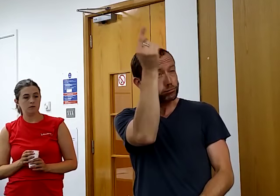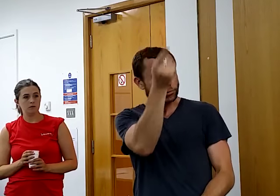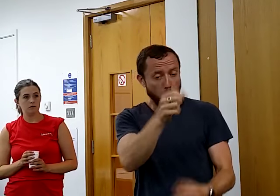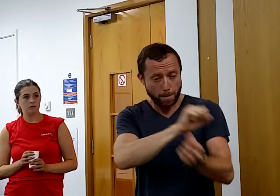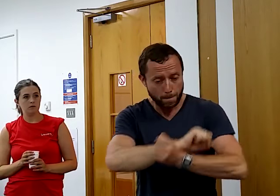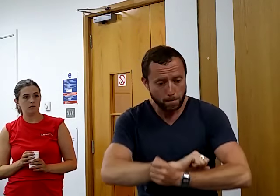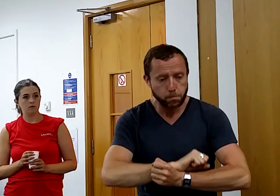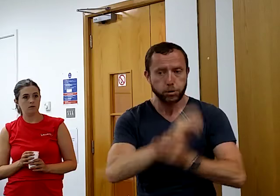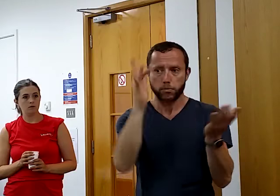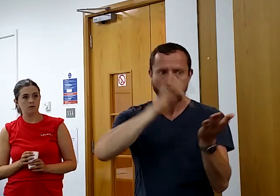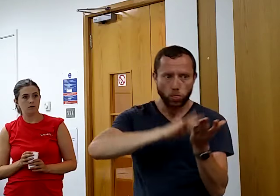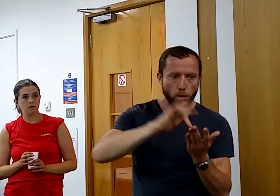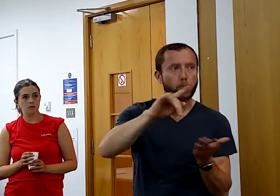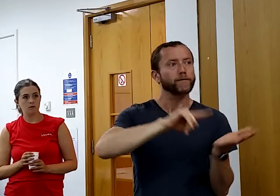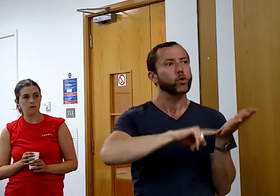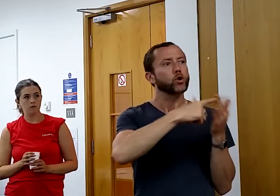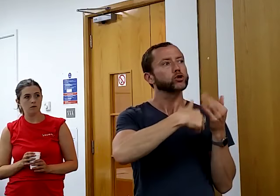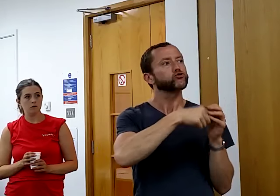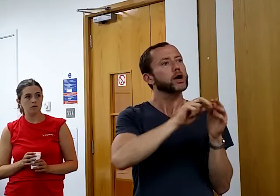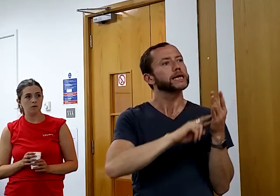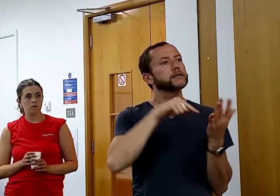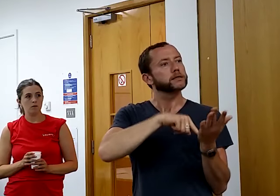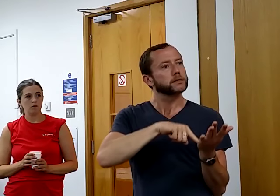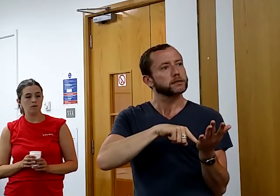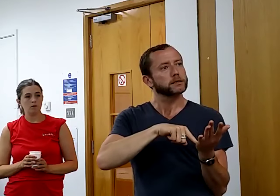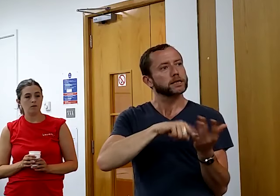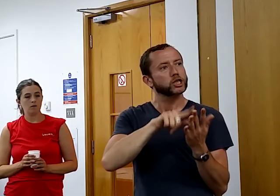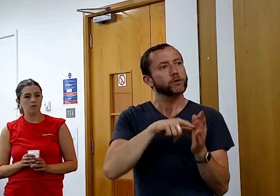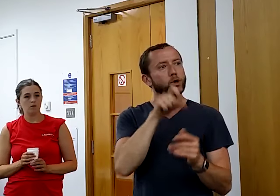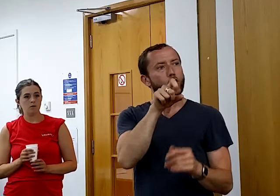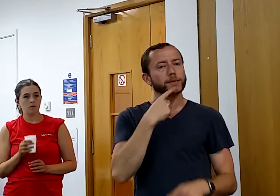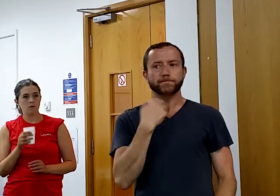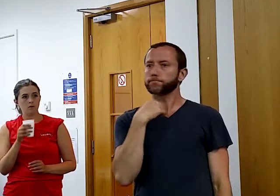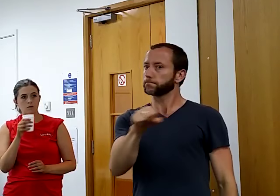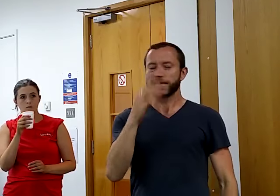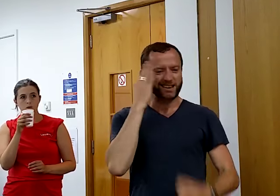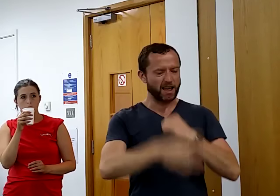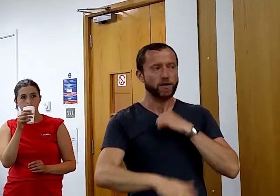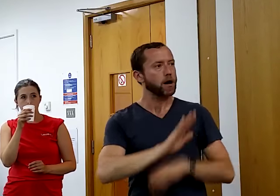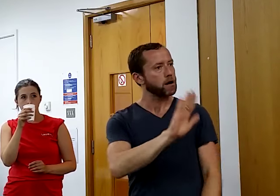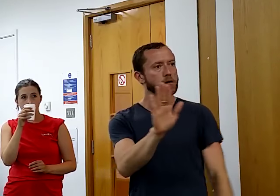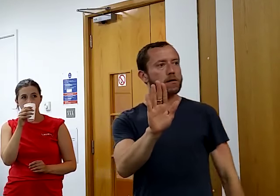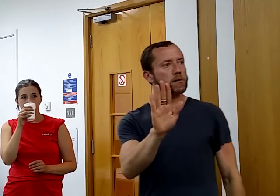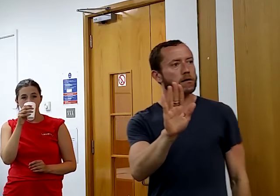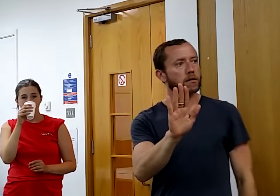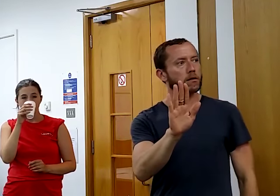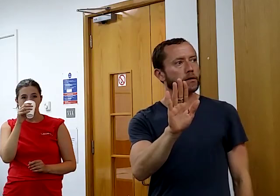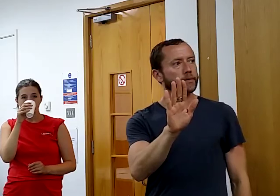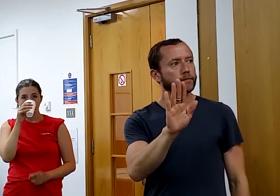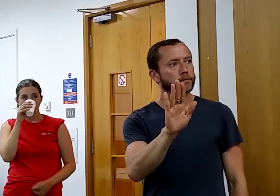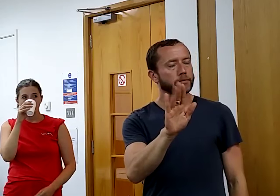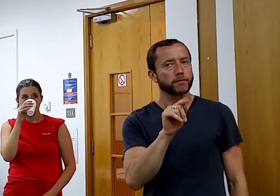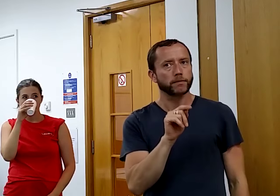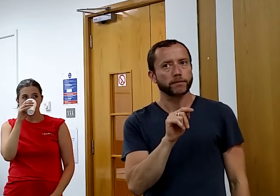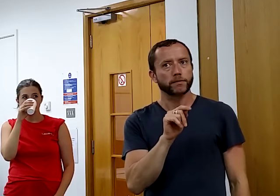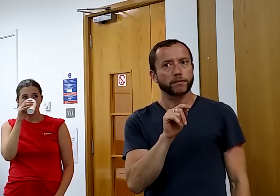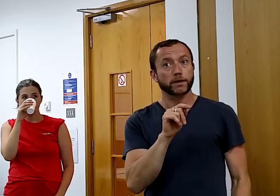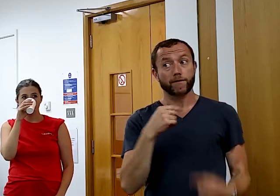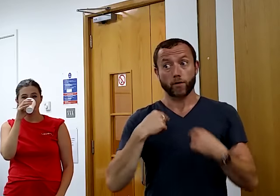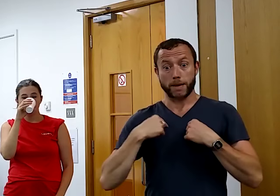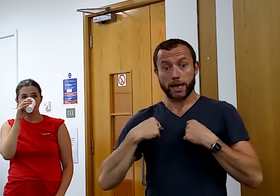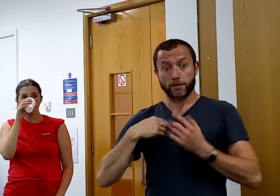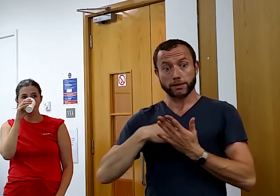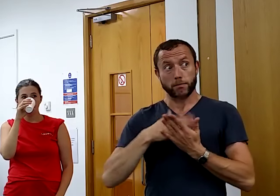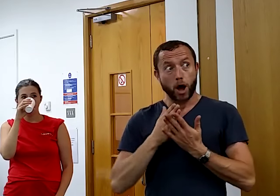to order Trident? He said, no, never. There are parts of